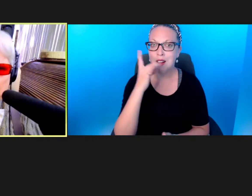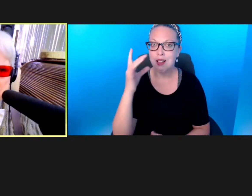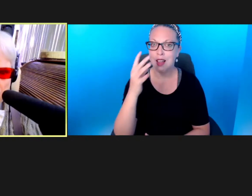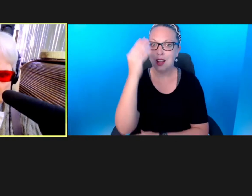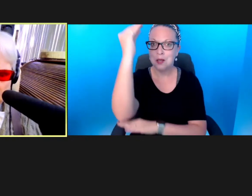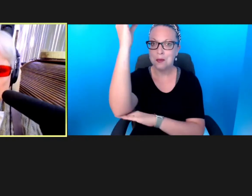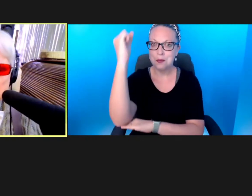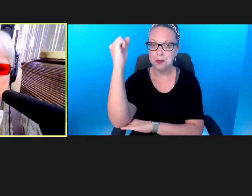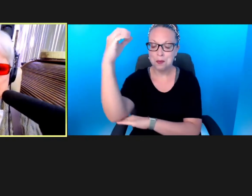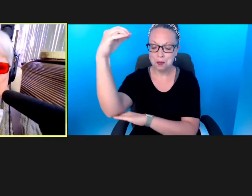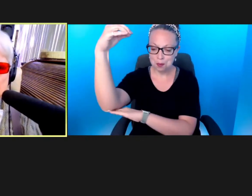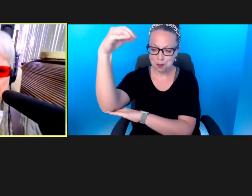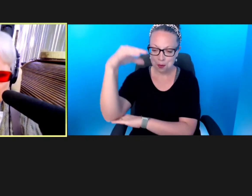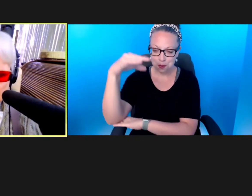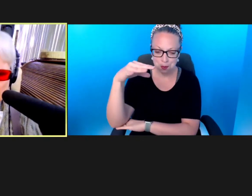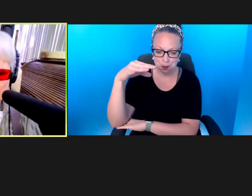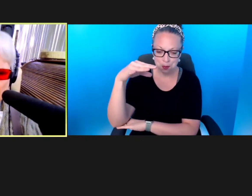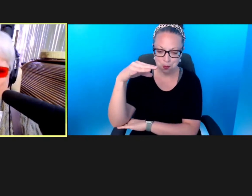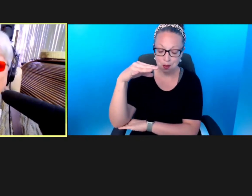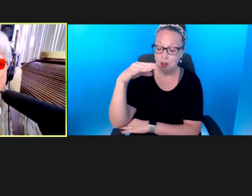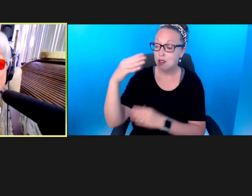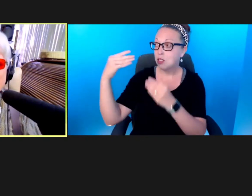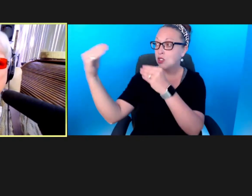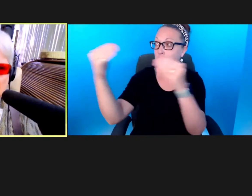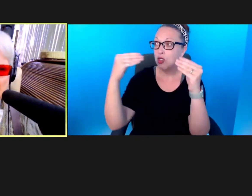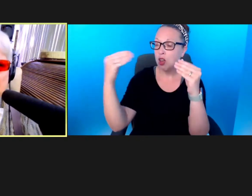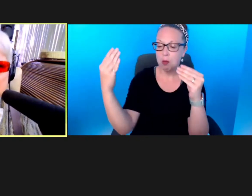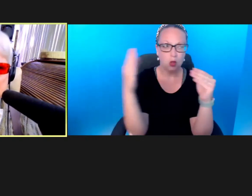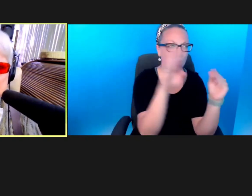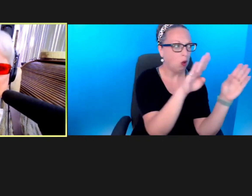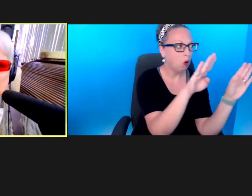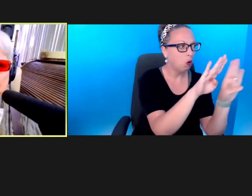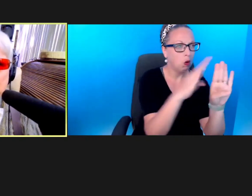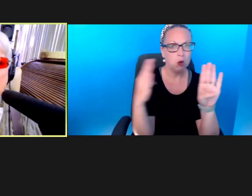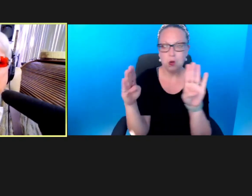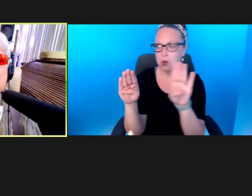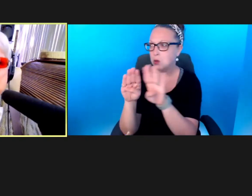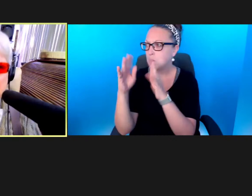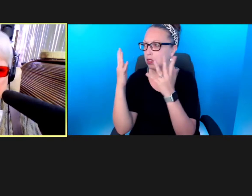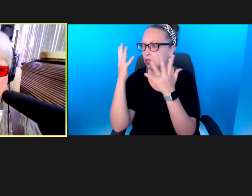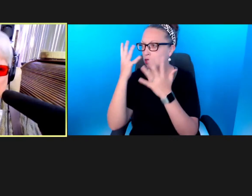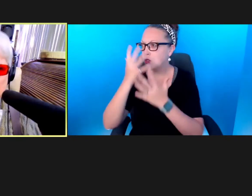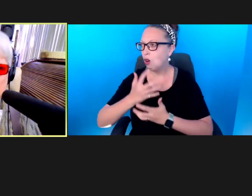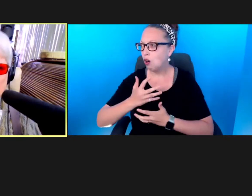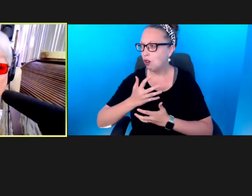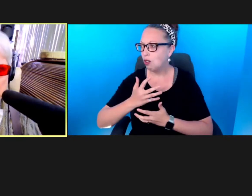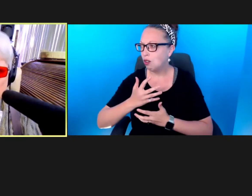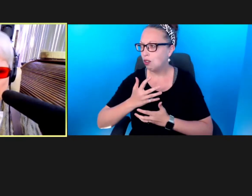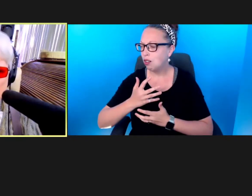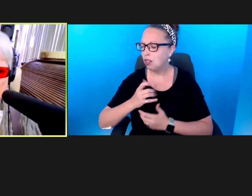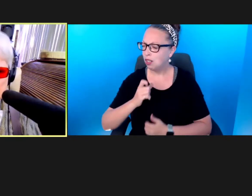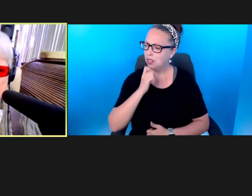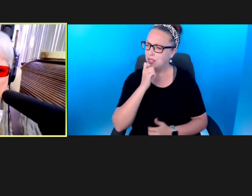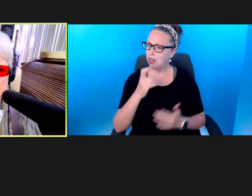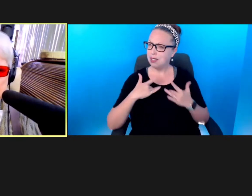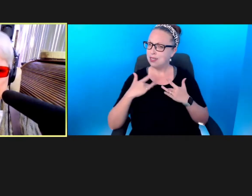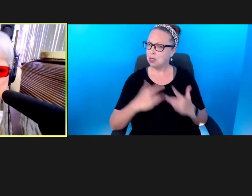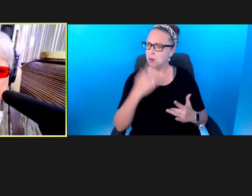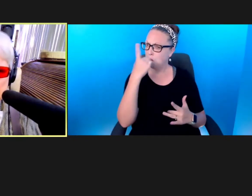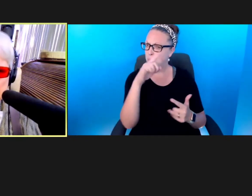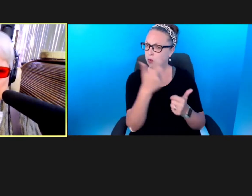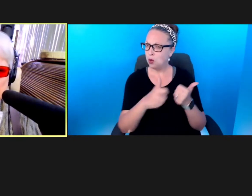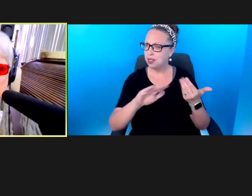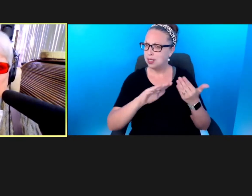by shops all closed and dark, an unlikely scene for any town, but no one stopped